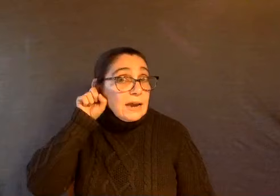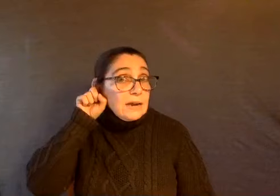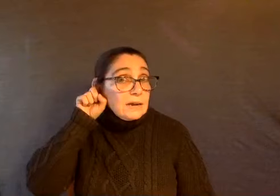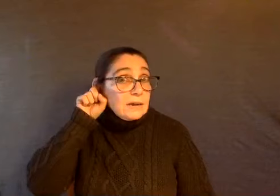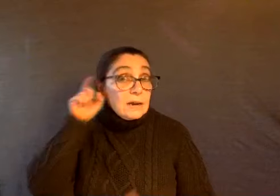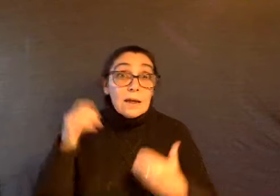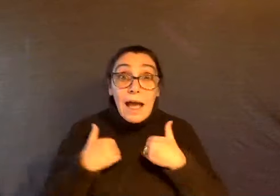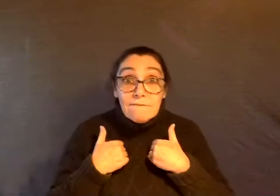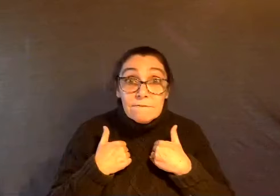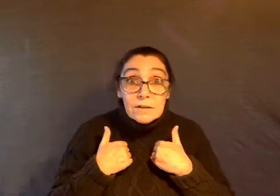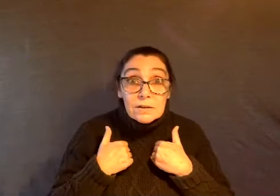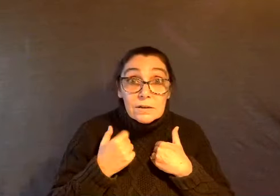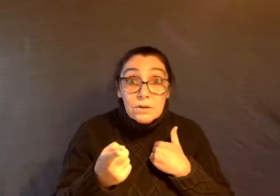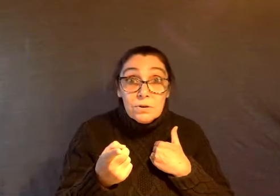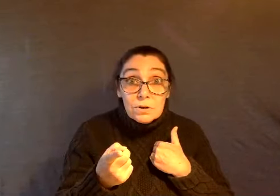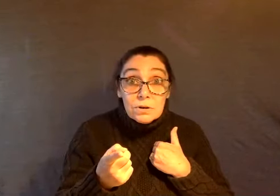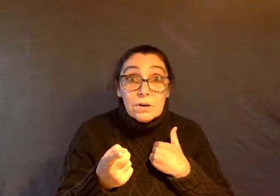aid? Have you?